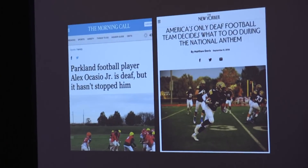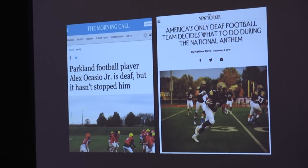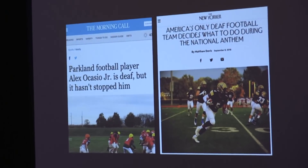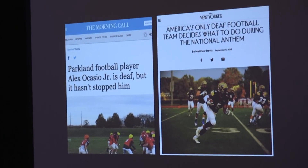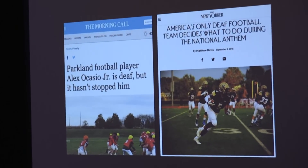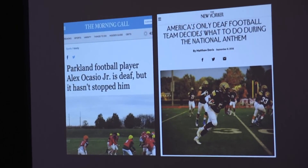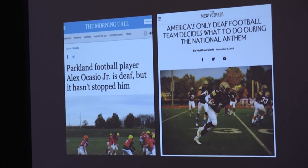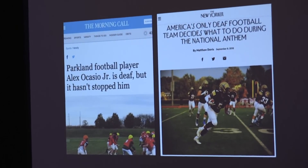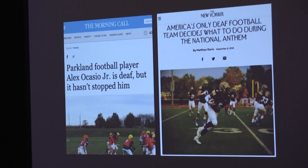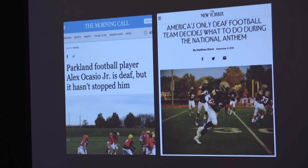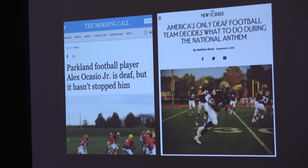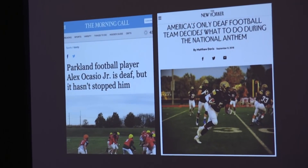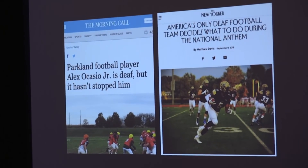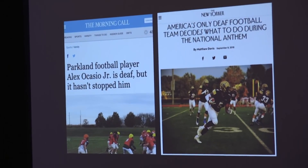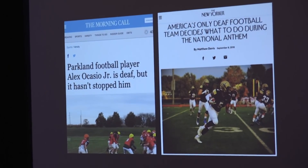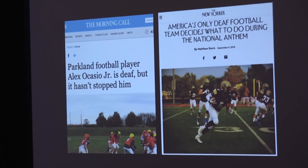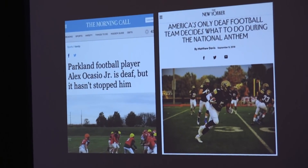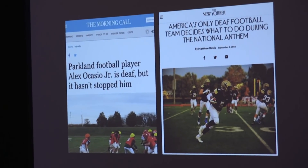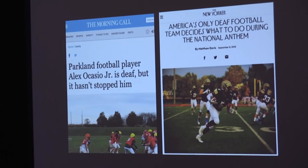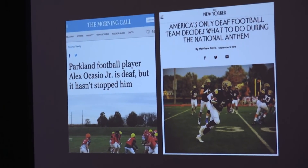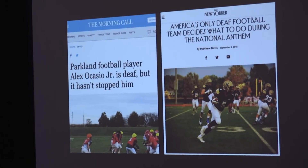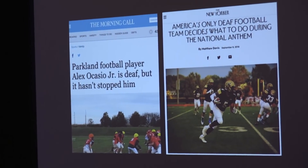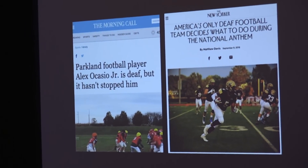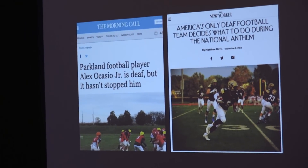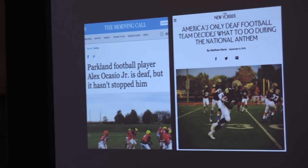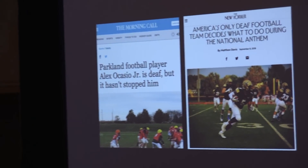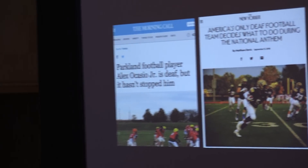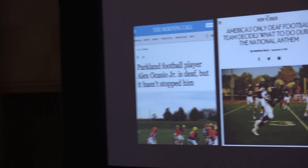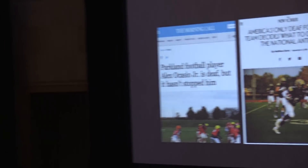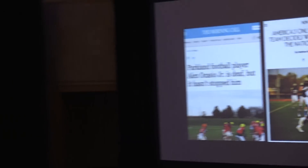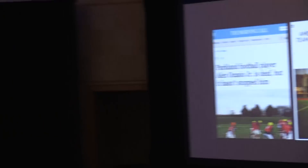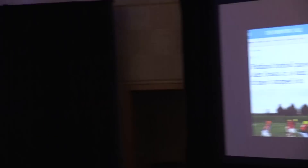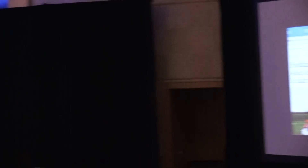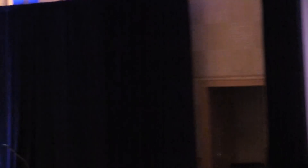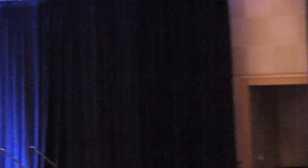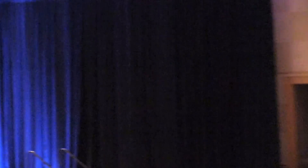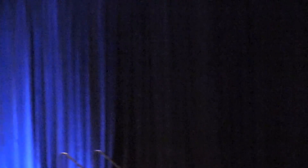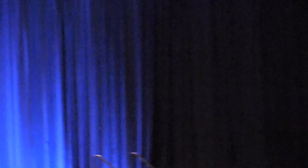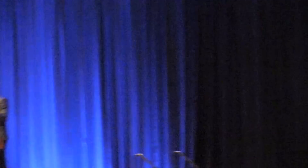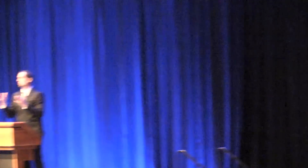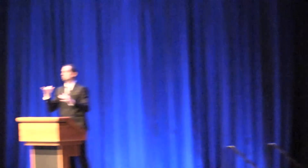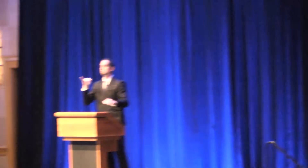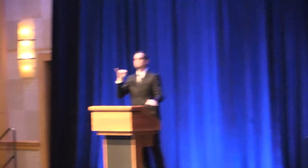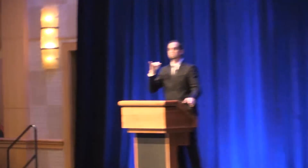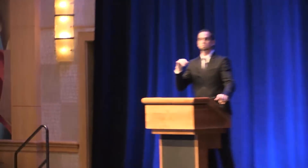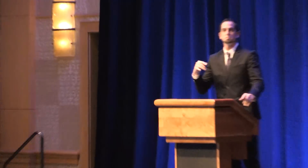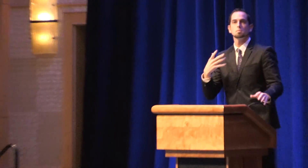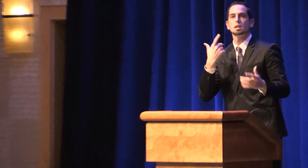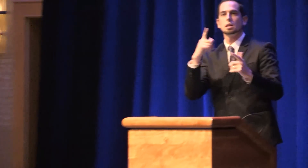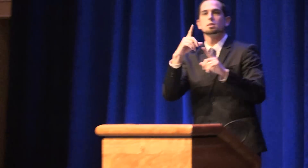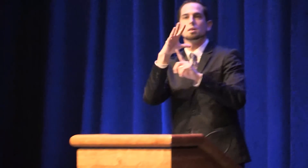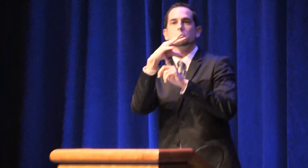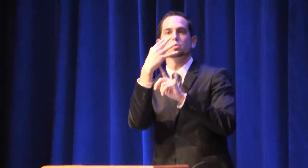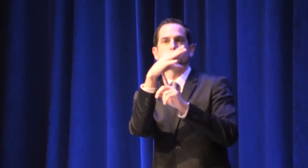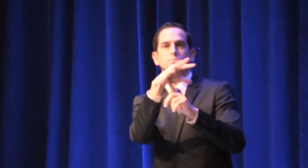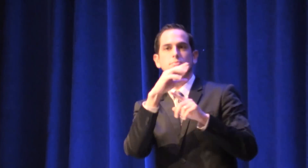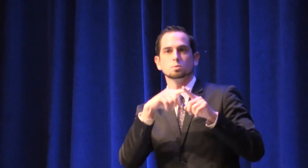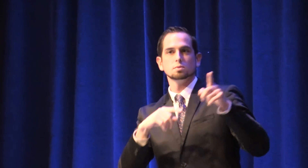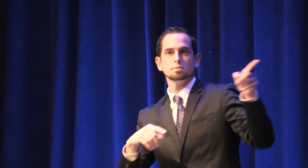And on the left, you'll see the Morning Calls publication about a